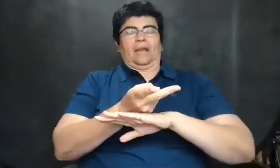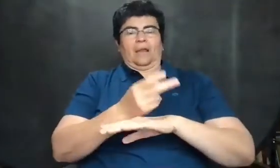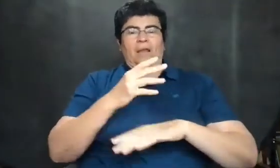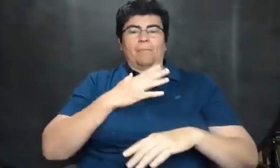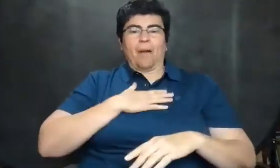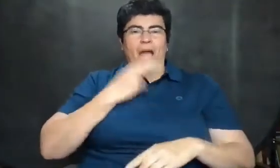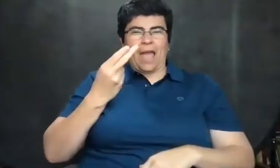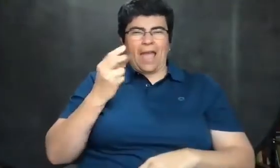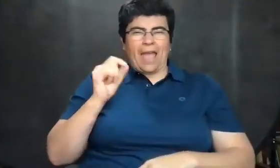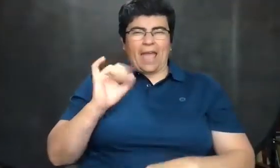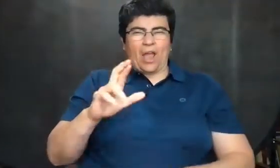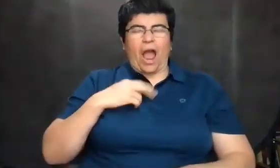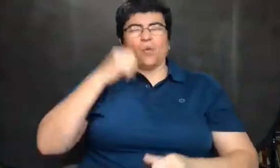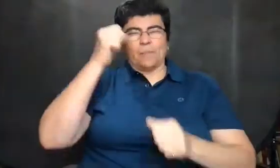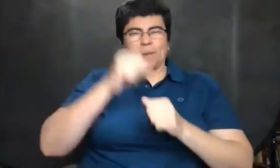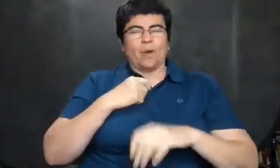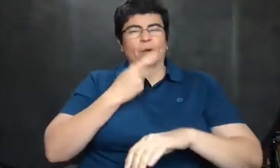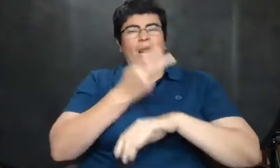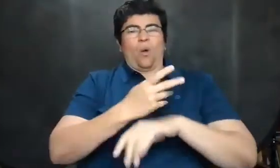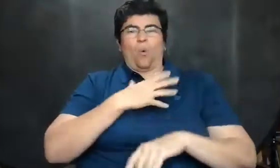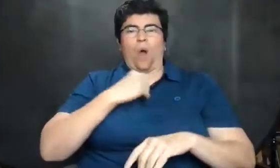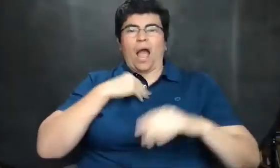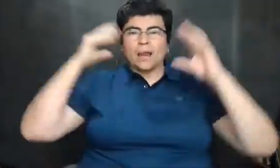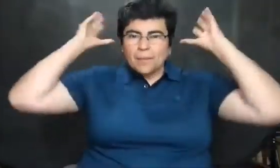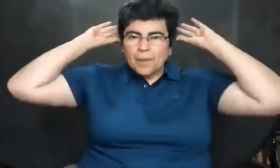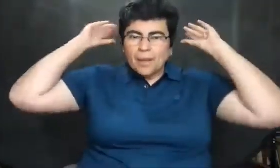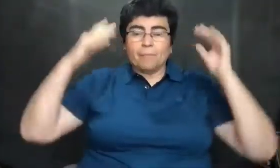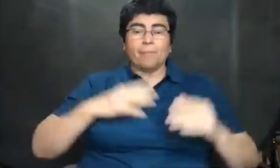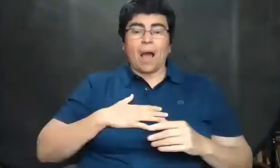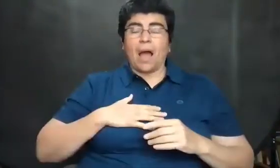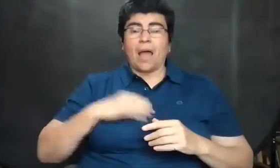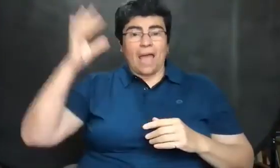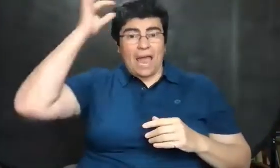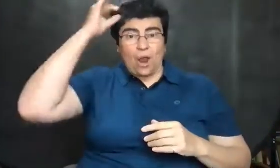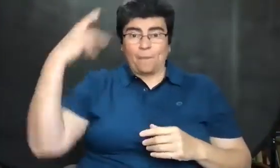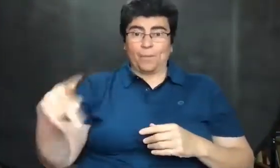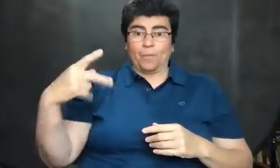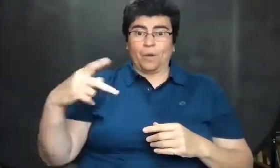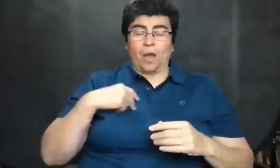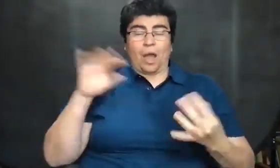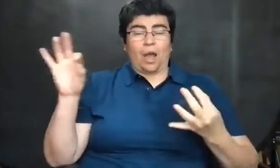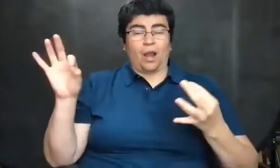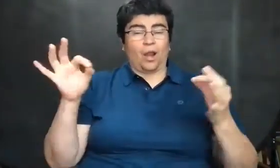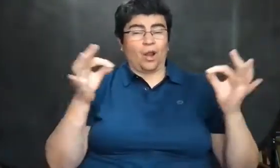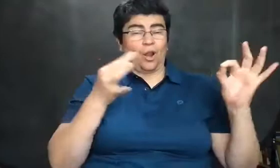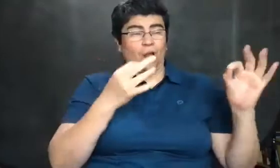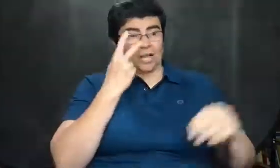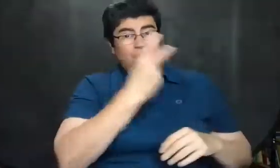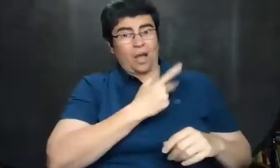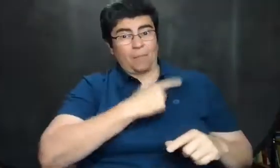hair, I was laying on a white pillowcase, and my hair was outrageously purple. And I looked over and I saw my mother and my brother, and I thought, you